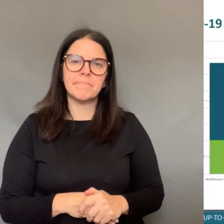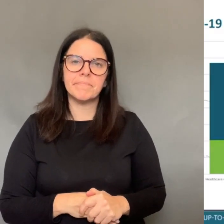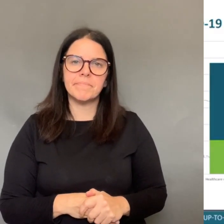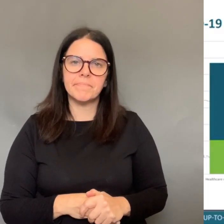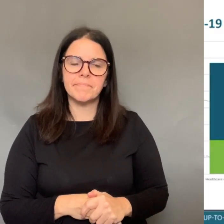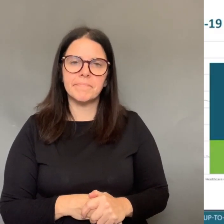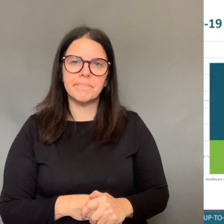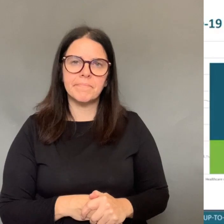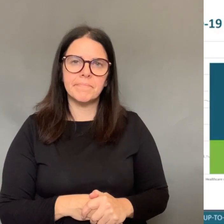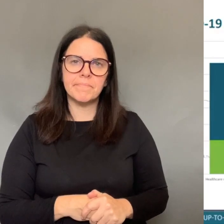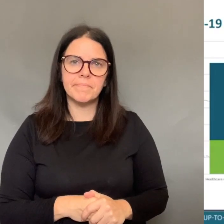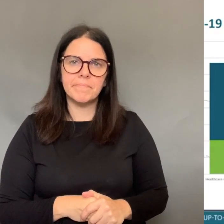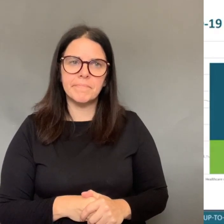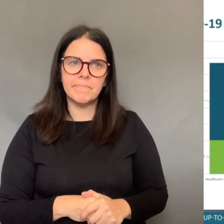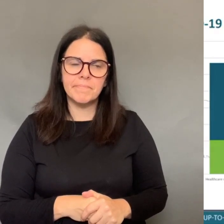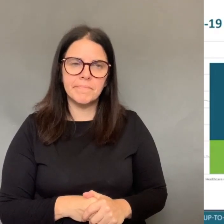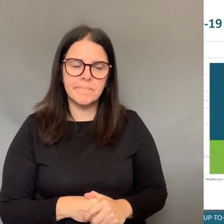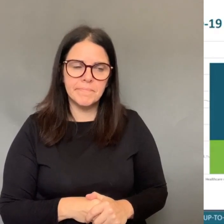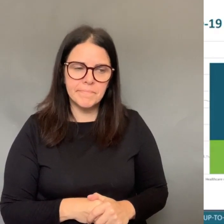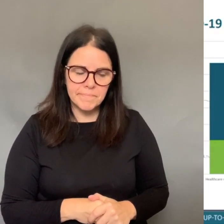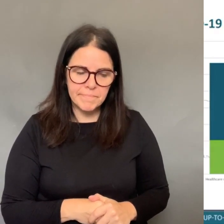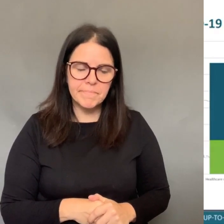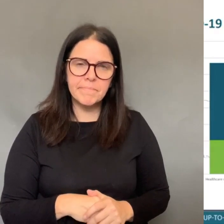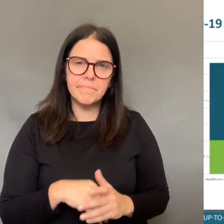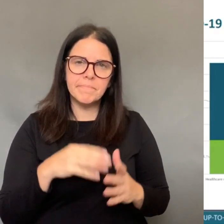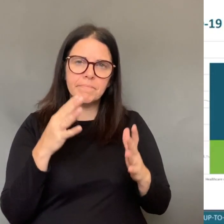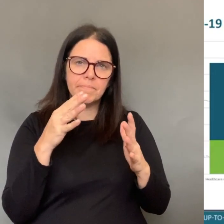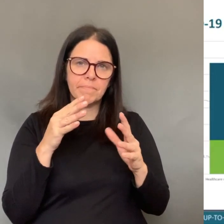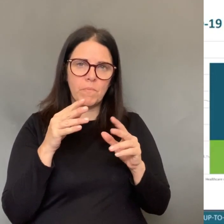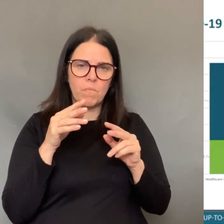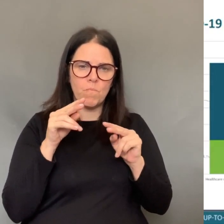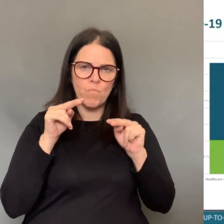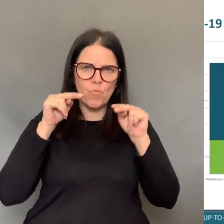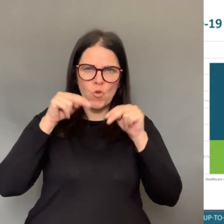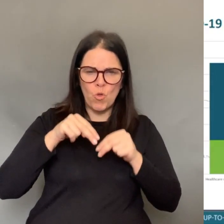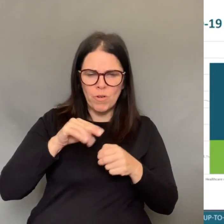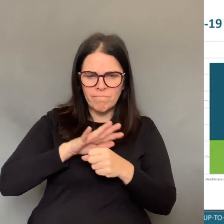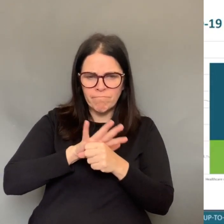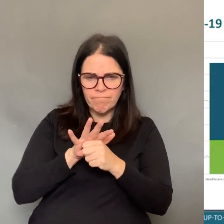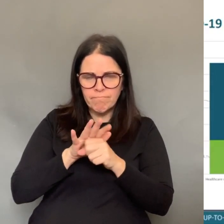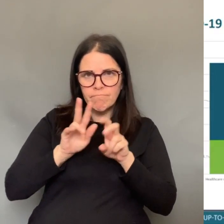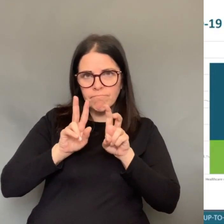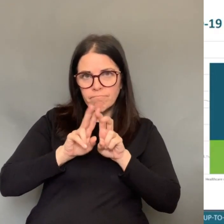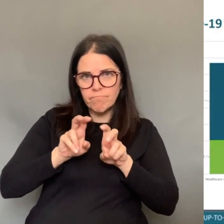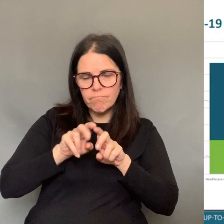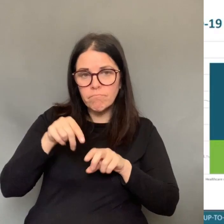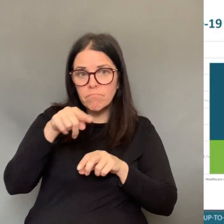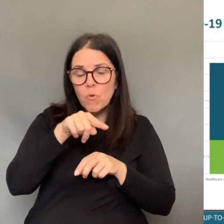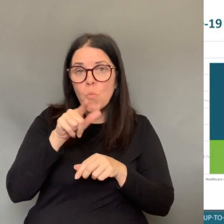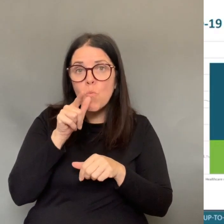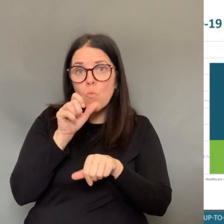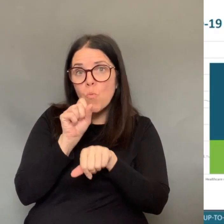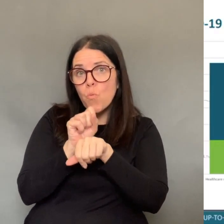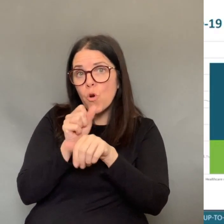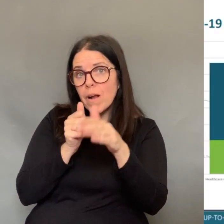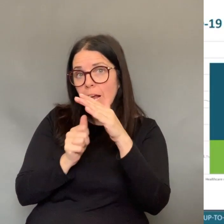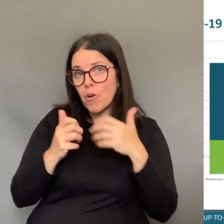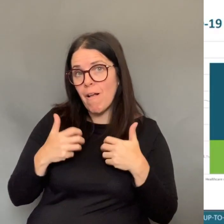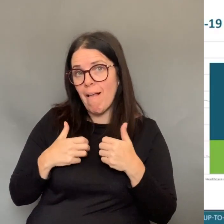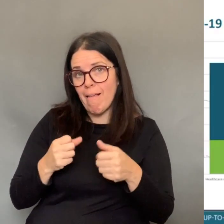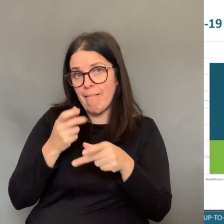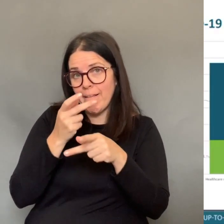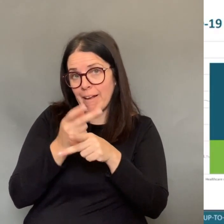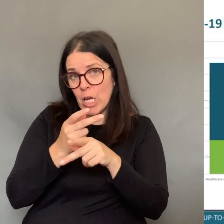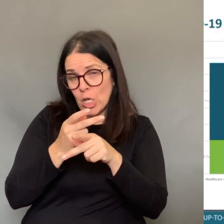worker. Around 5% of these cases visited a healthcare facility before getting infected. This highlights the importance of following infection